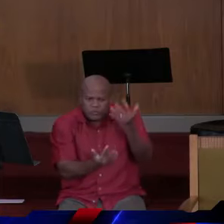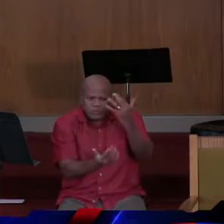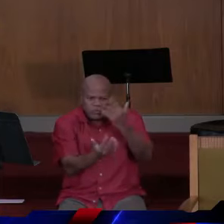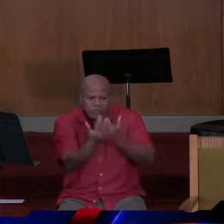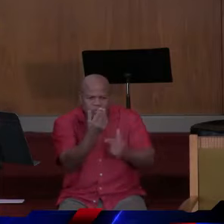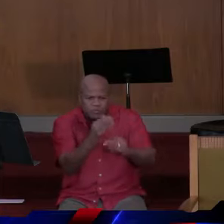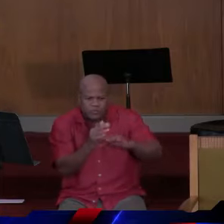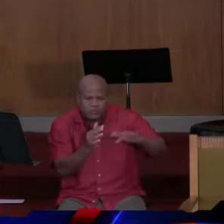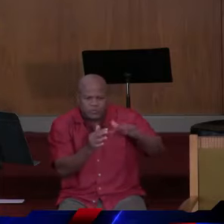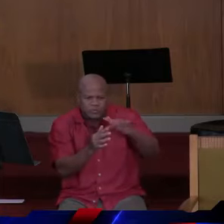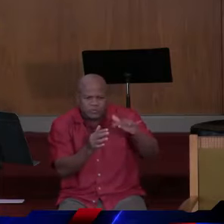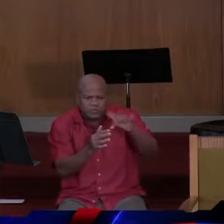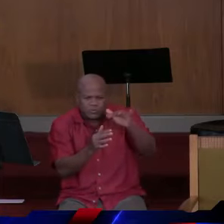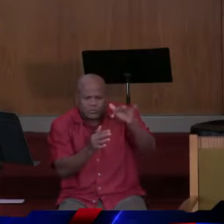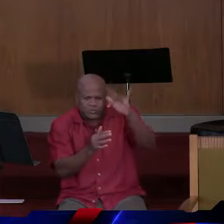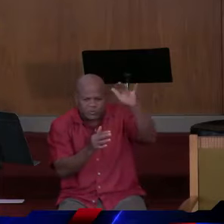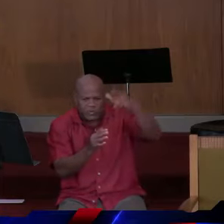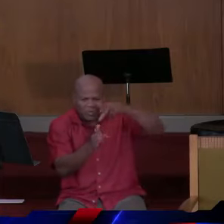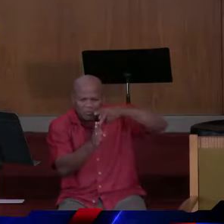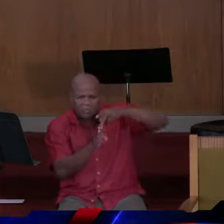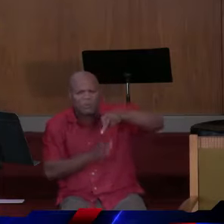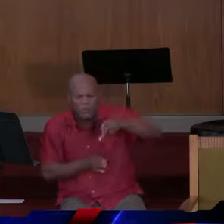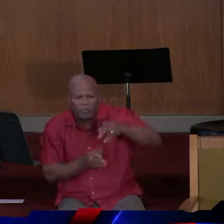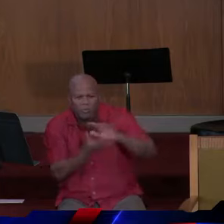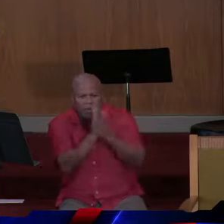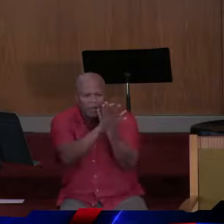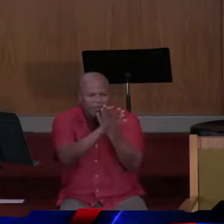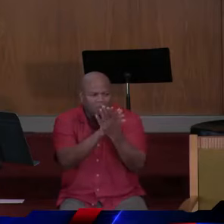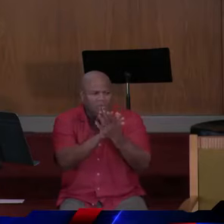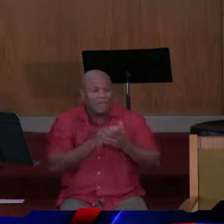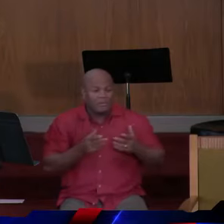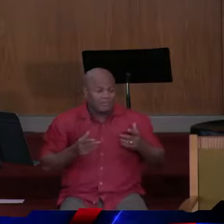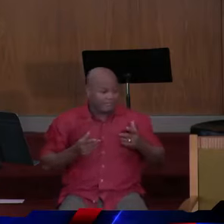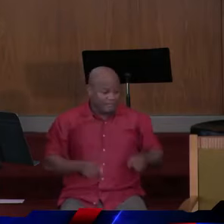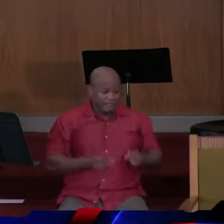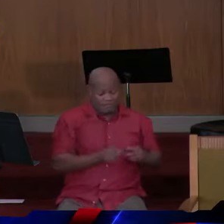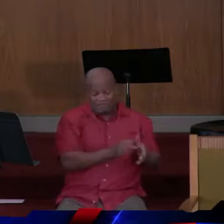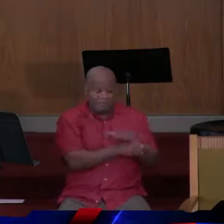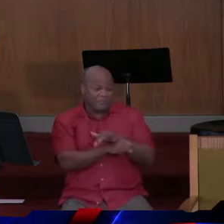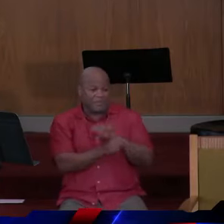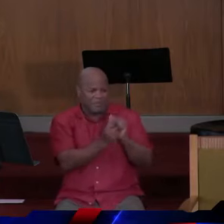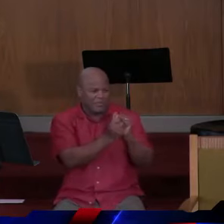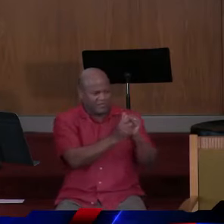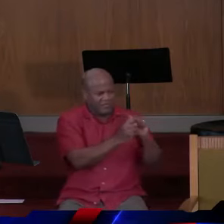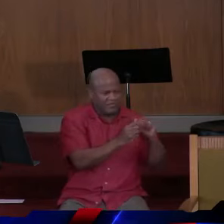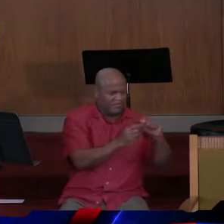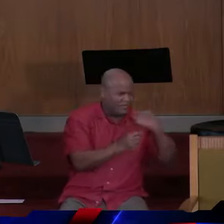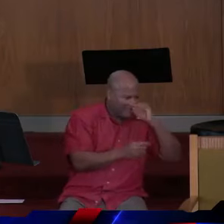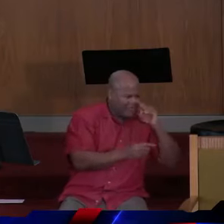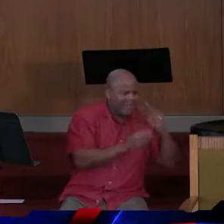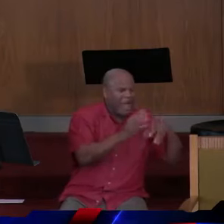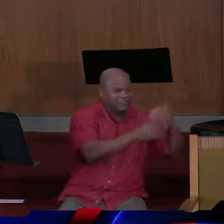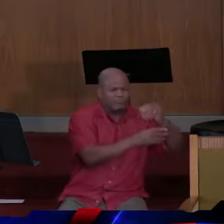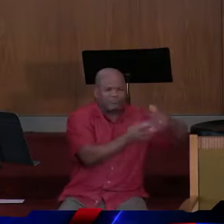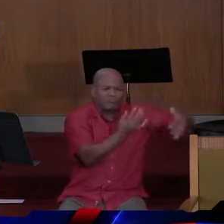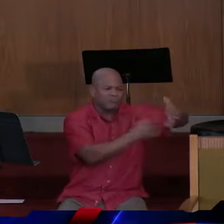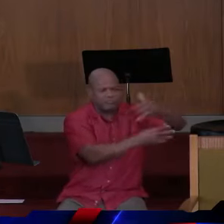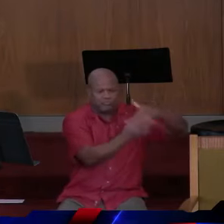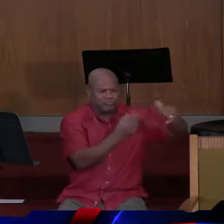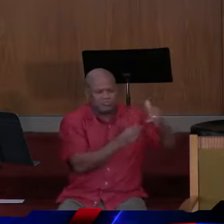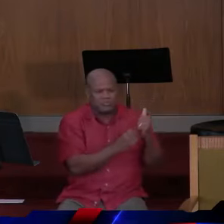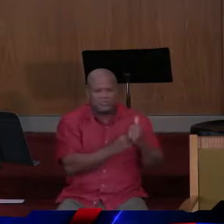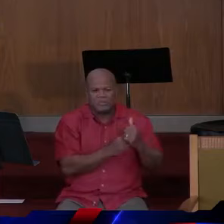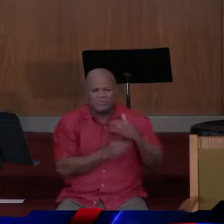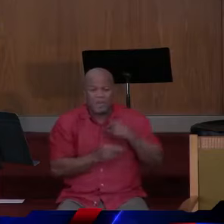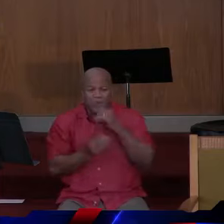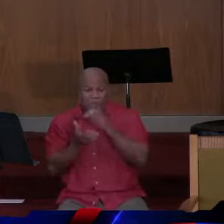we were a pandemic fellowship. It was just us. We hid from our kids and hung out the other morning. Amen. And she has this book called